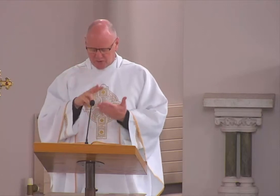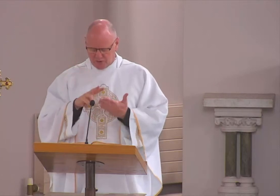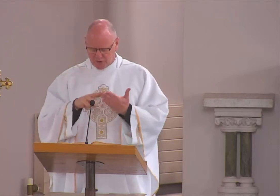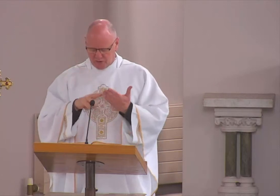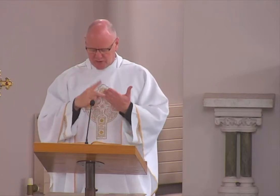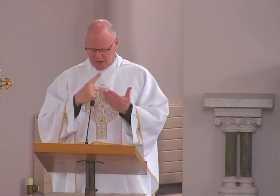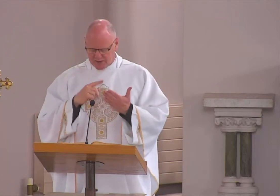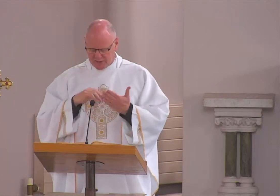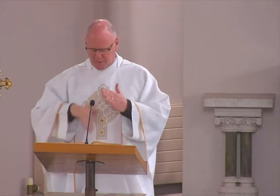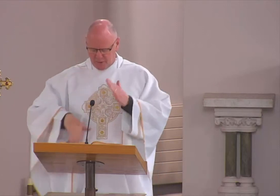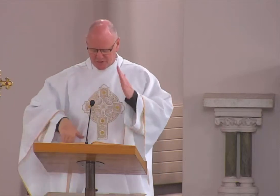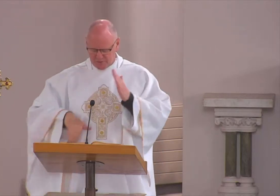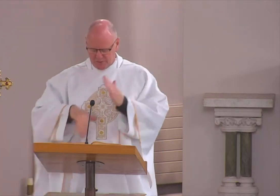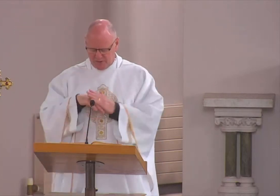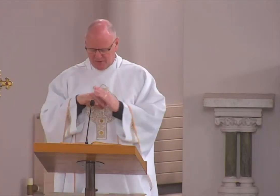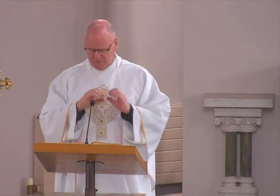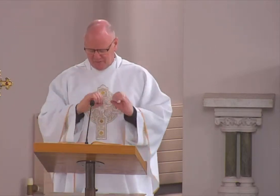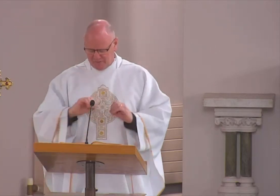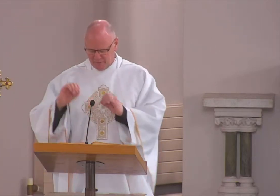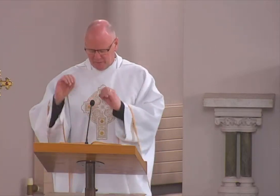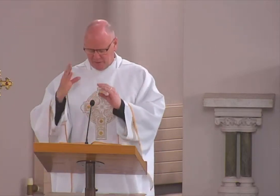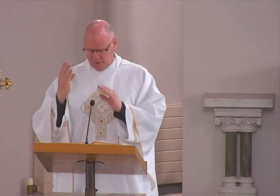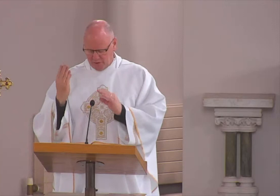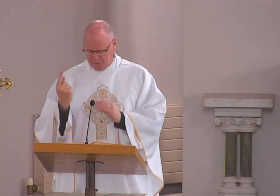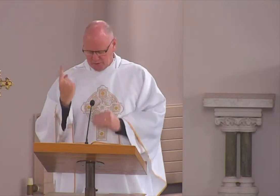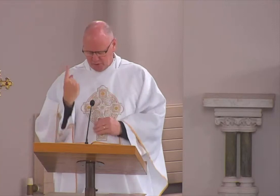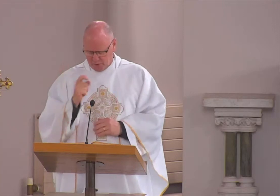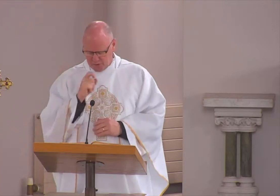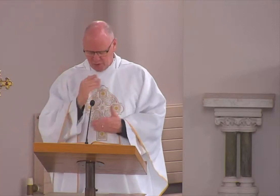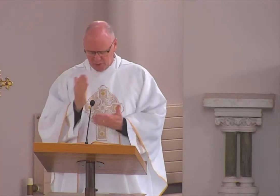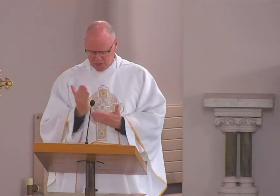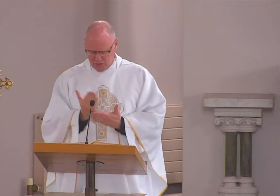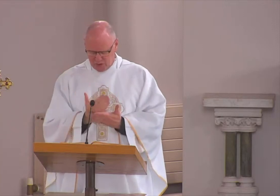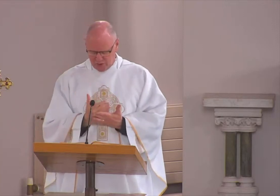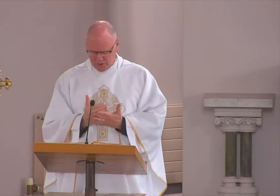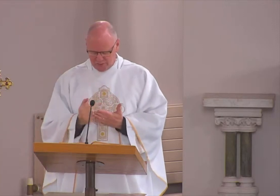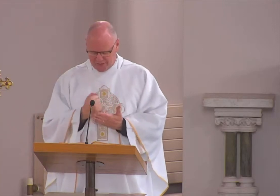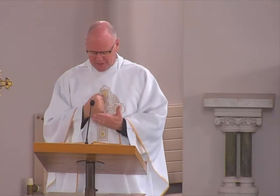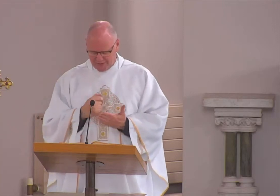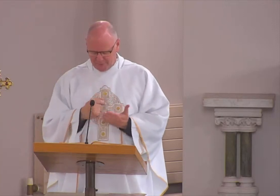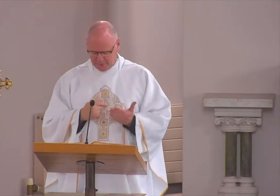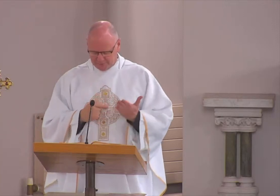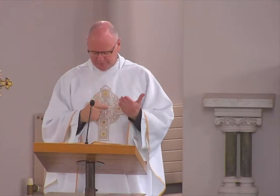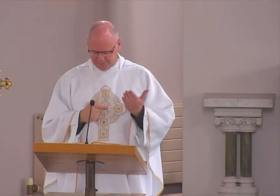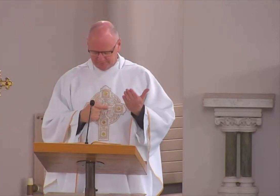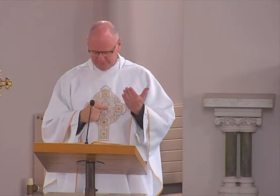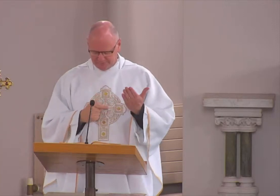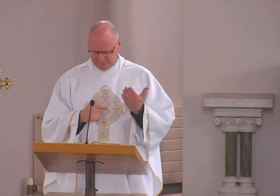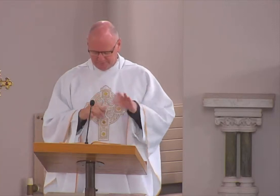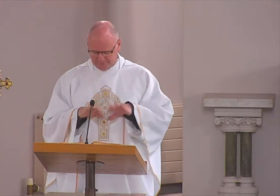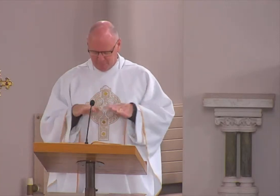What Scripture says must be fulfilled. Someone who shares my table